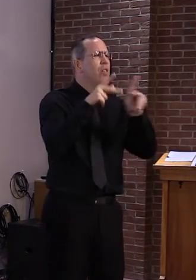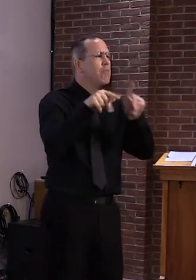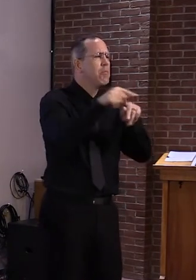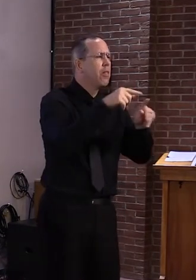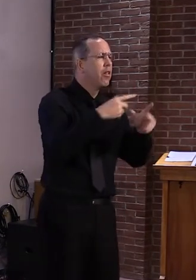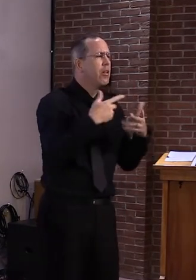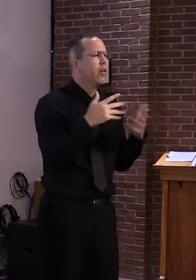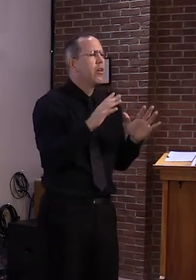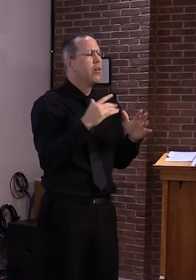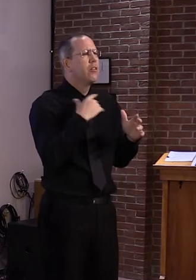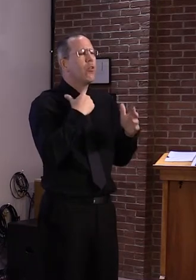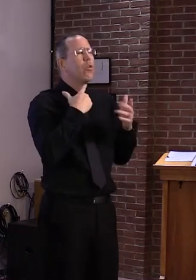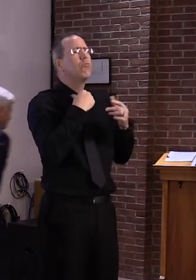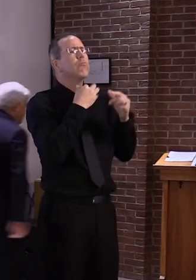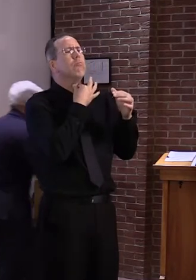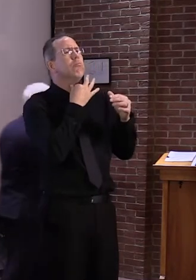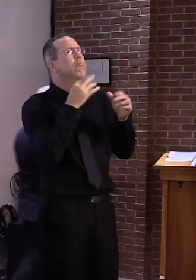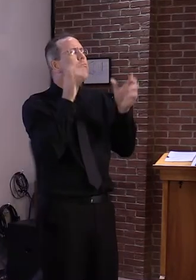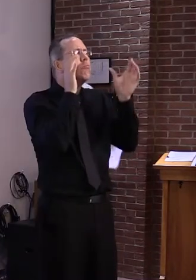Thank you.